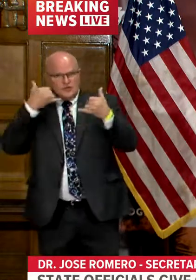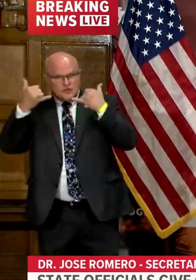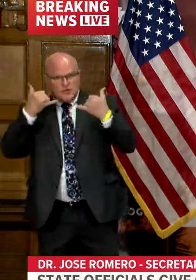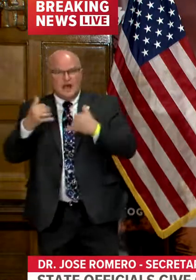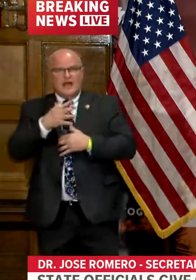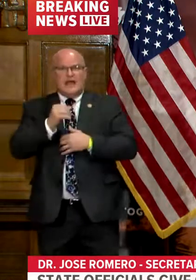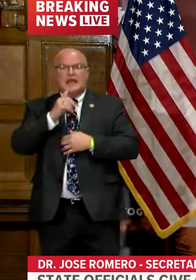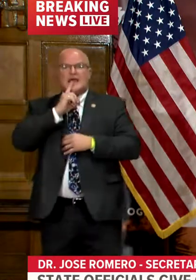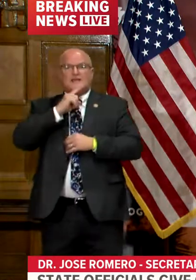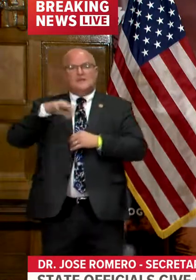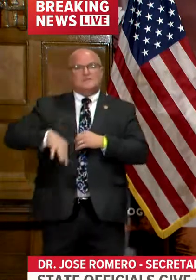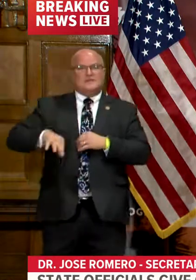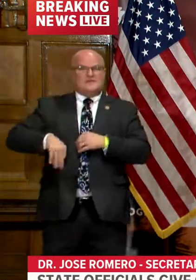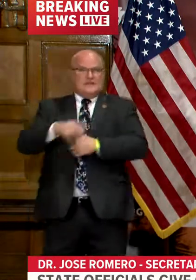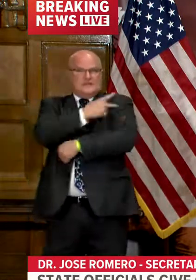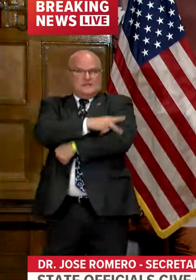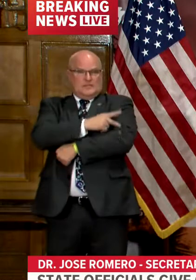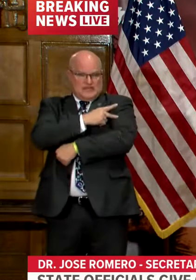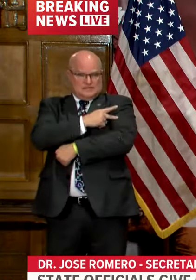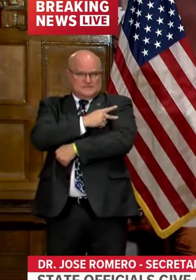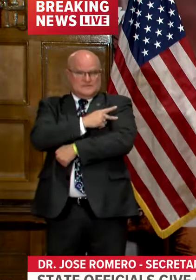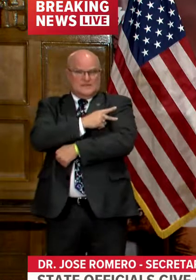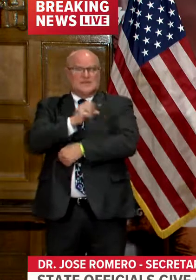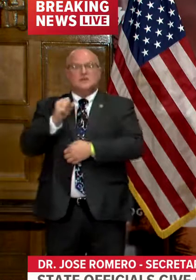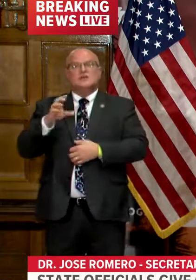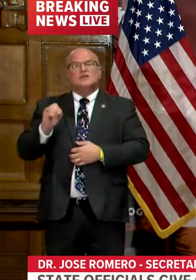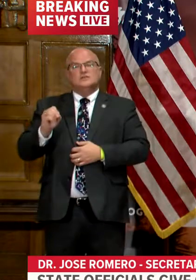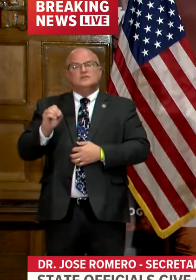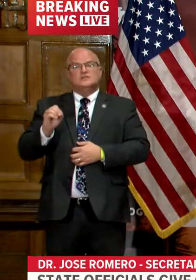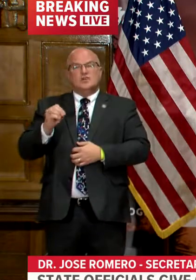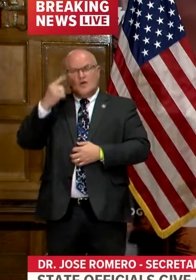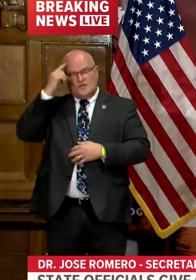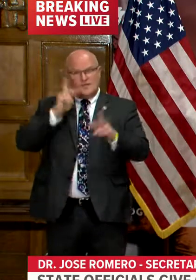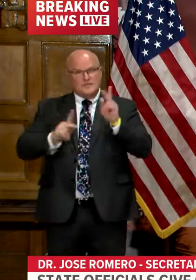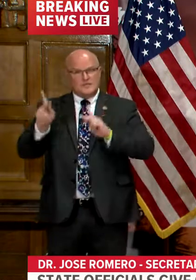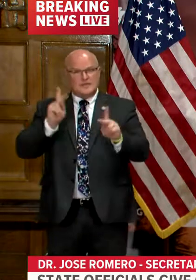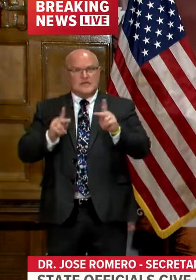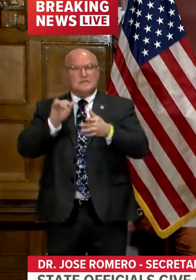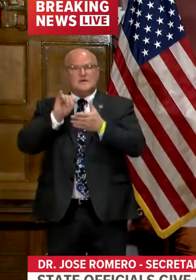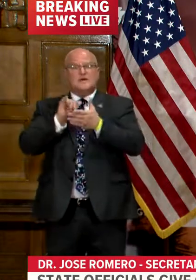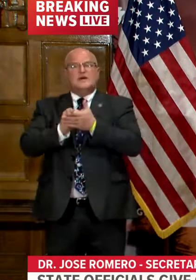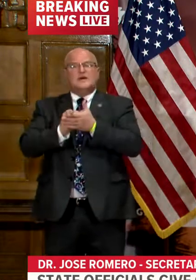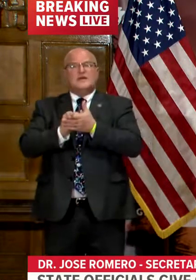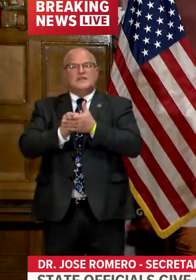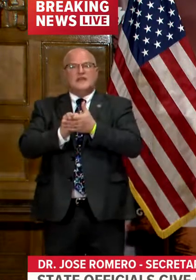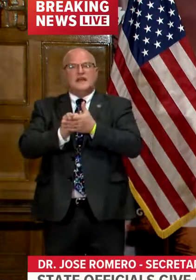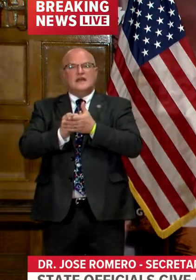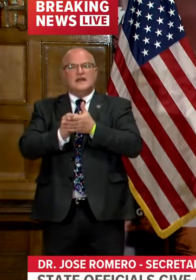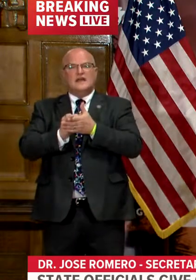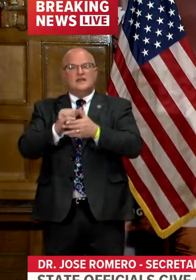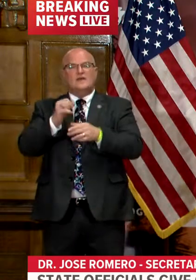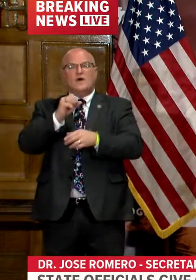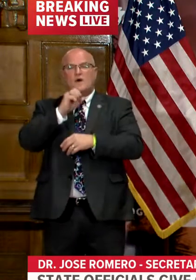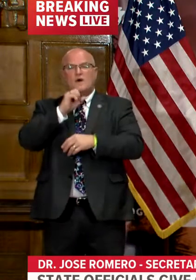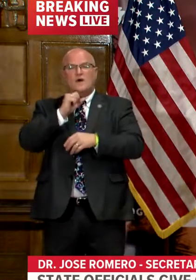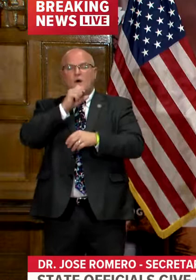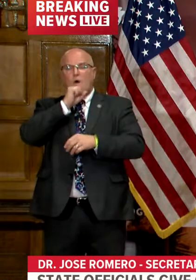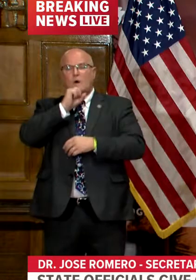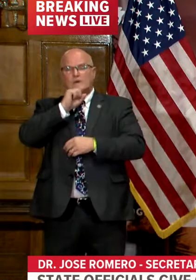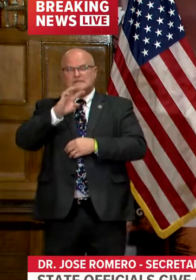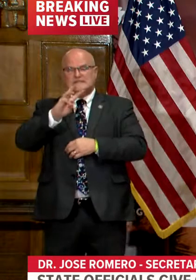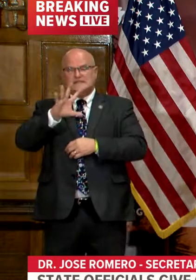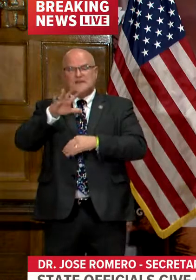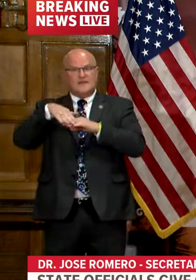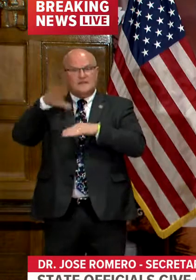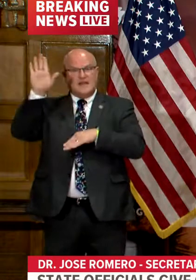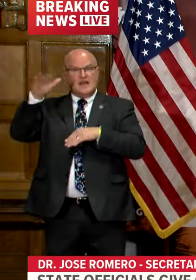may actually benefit the patient significantly. So for those patients that are of the right age, 65 or older, and